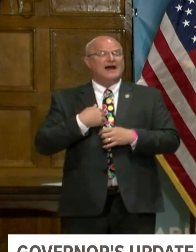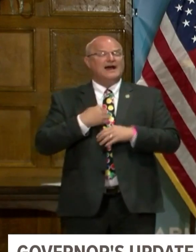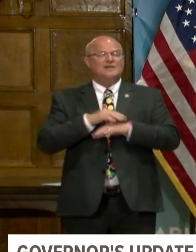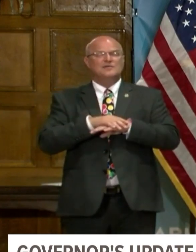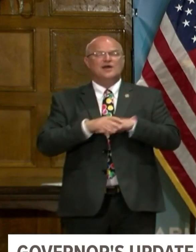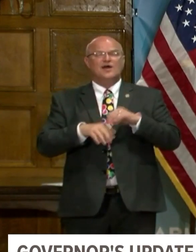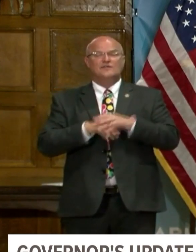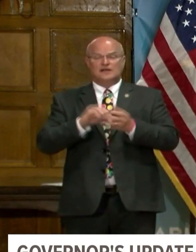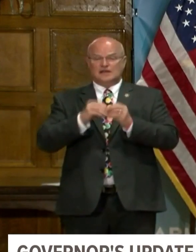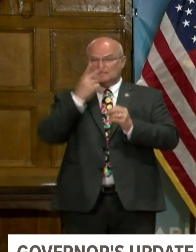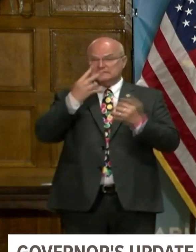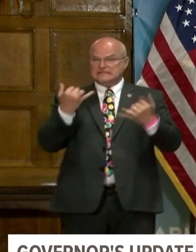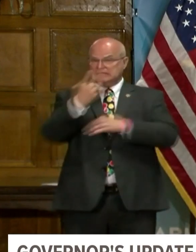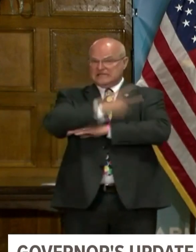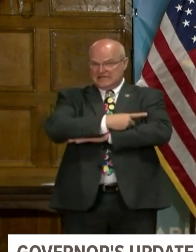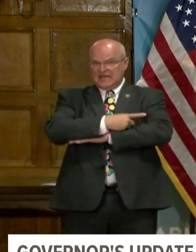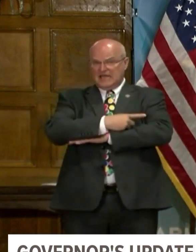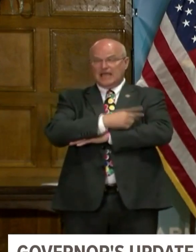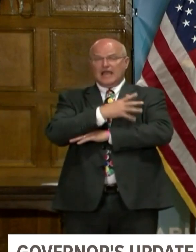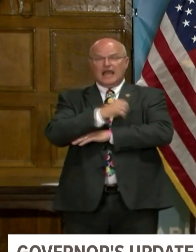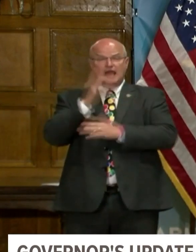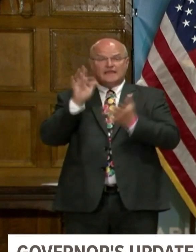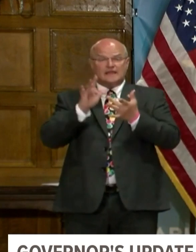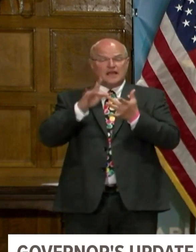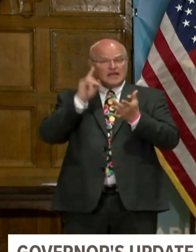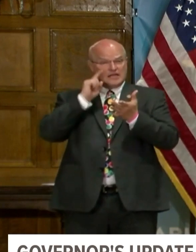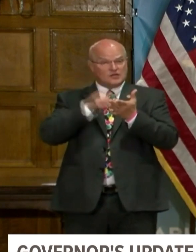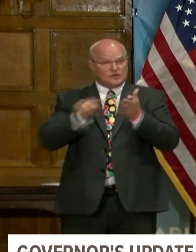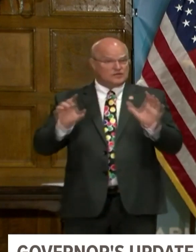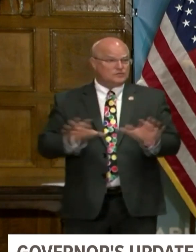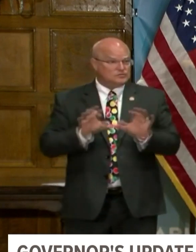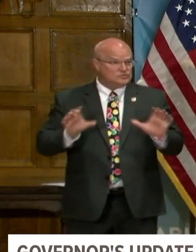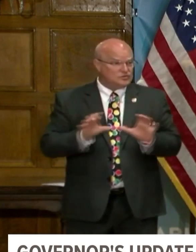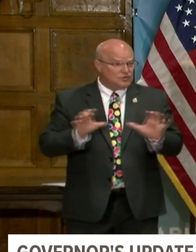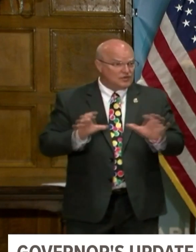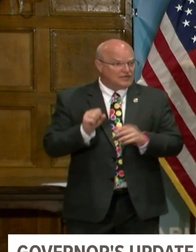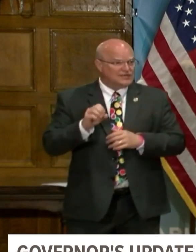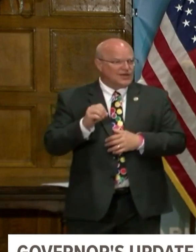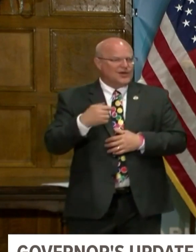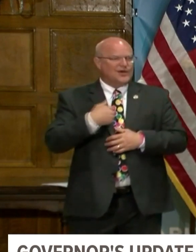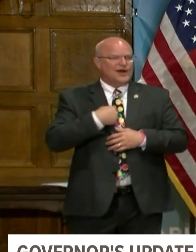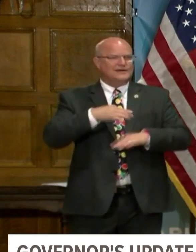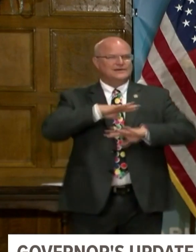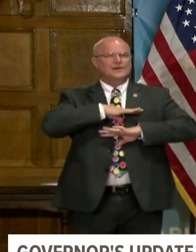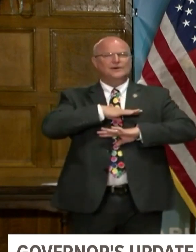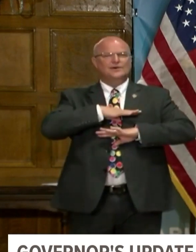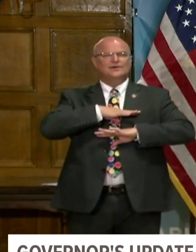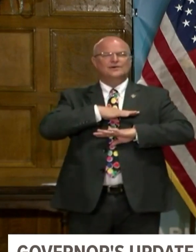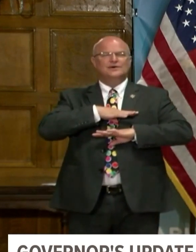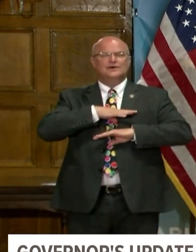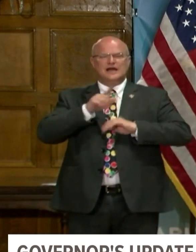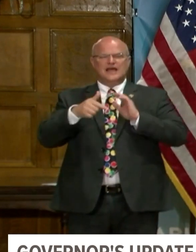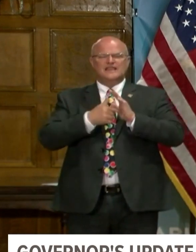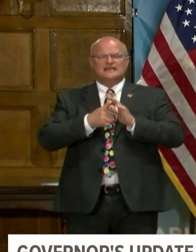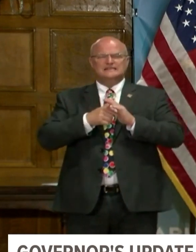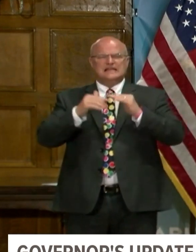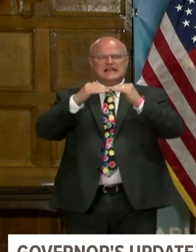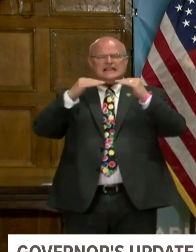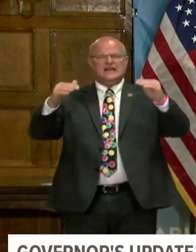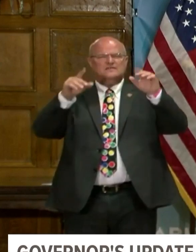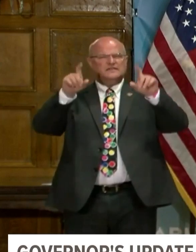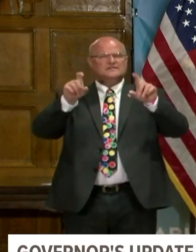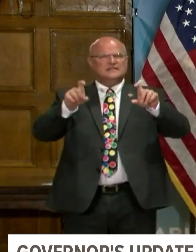by the numbers that we see today and the contact tracing that we're doing. And so when we're doing this level of